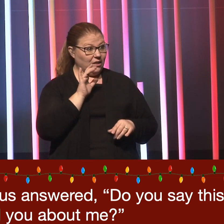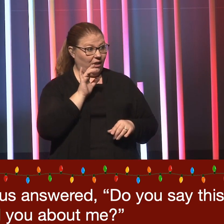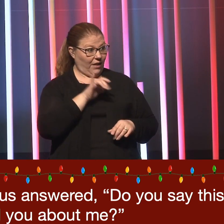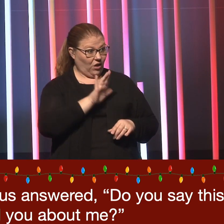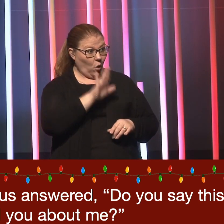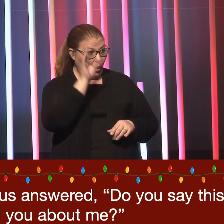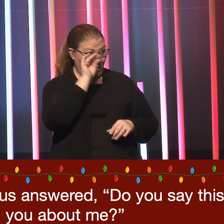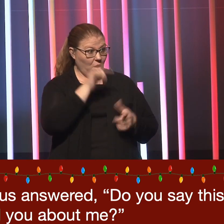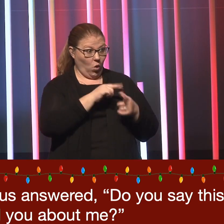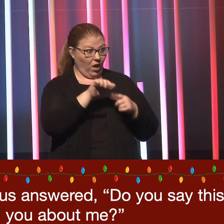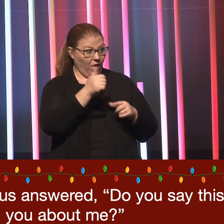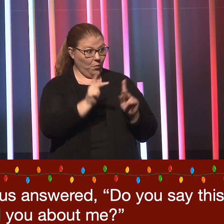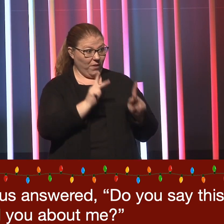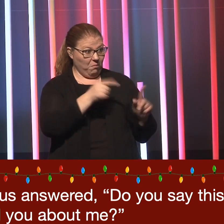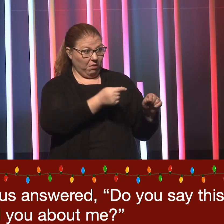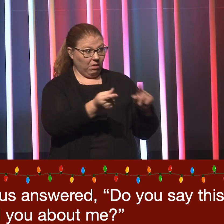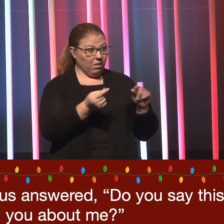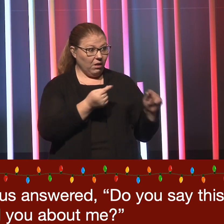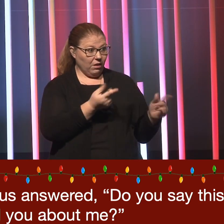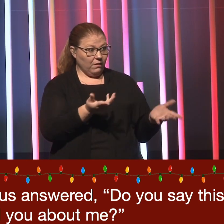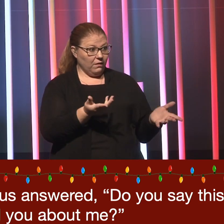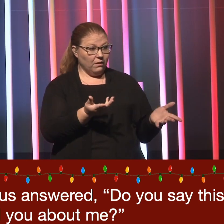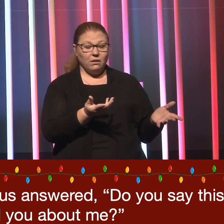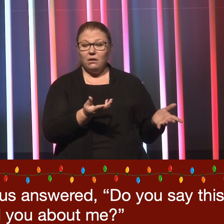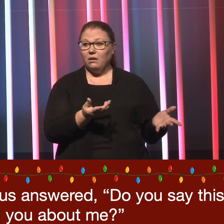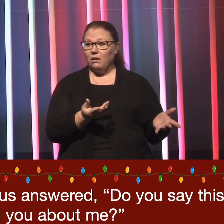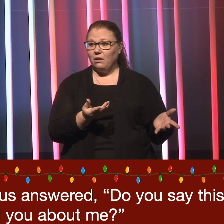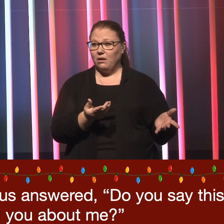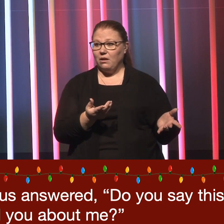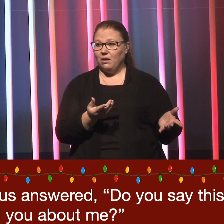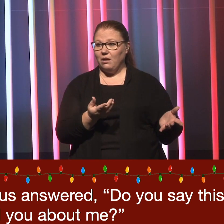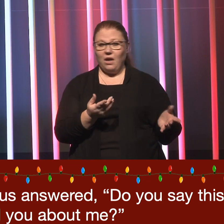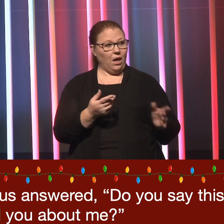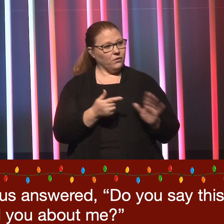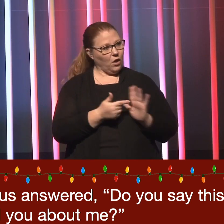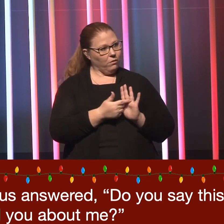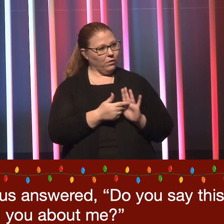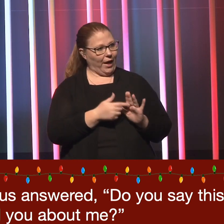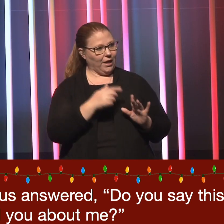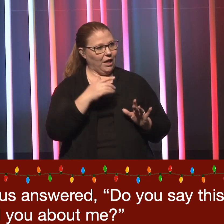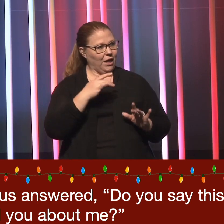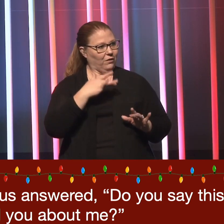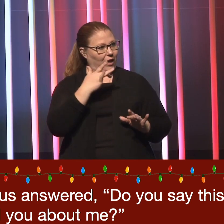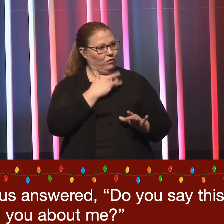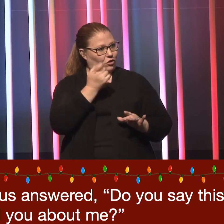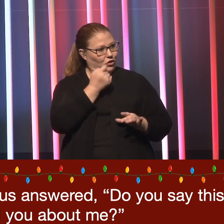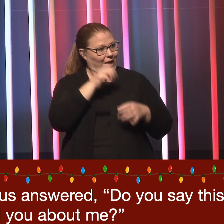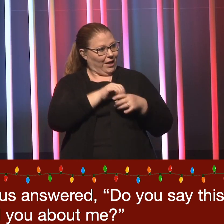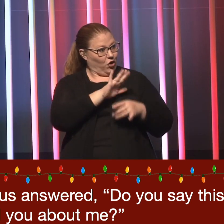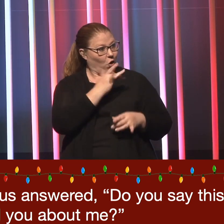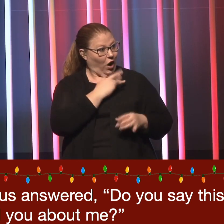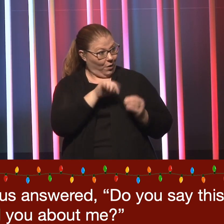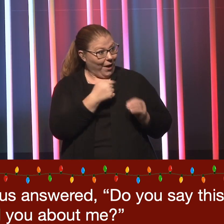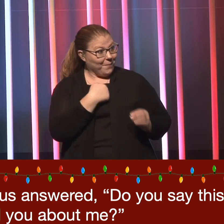others told you this about me?" In other words, has there been a revelation in your heart, Pilate, about me?